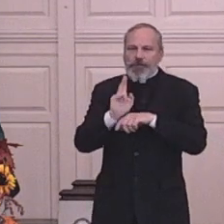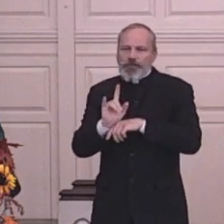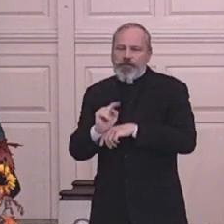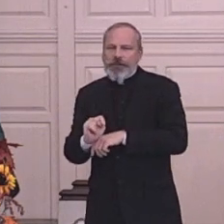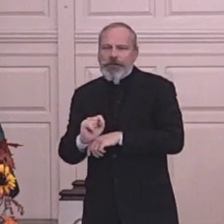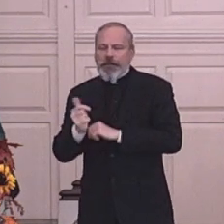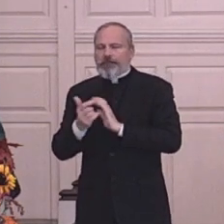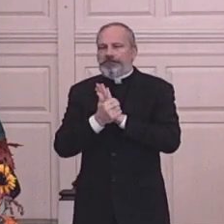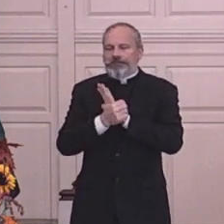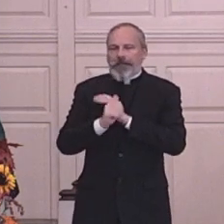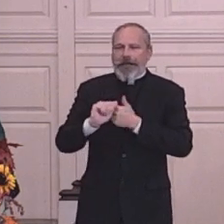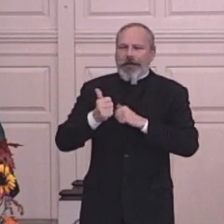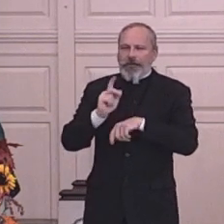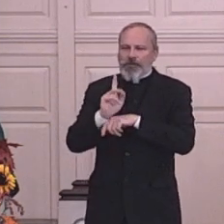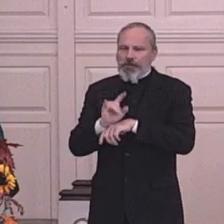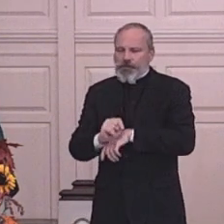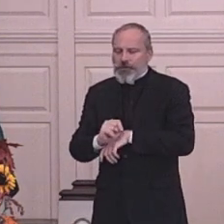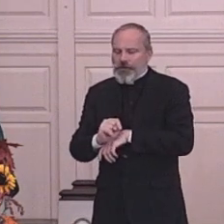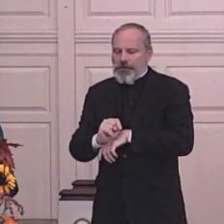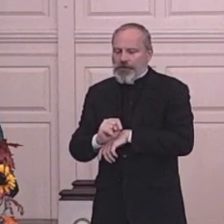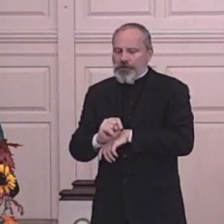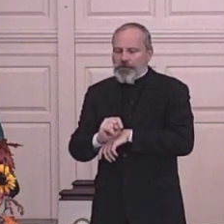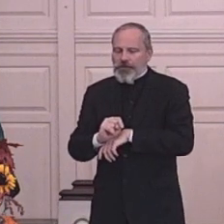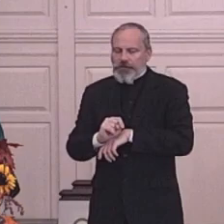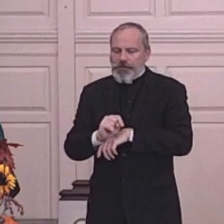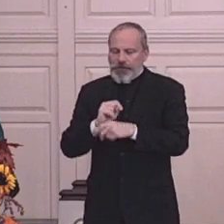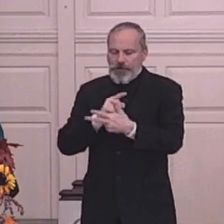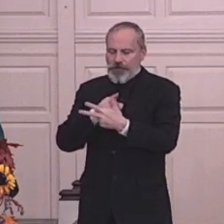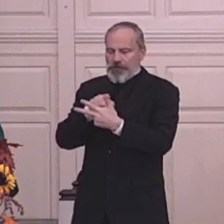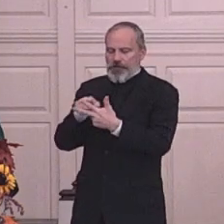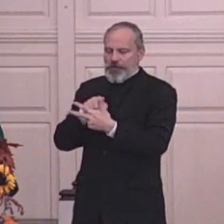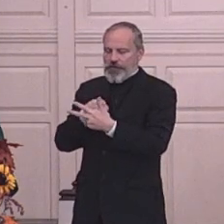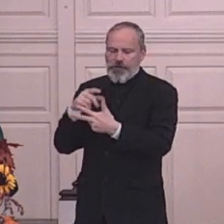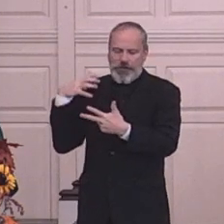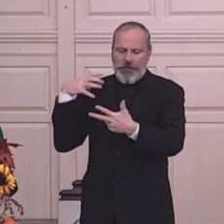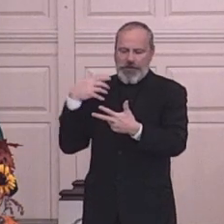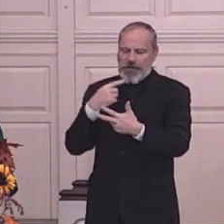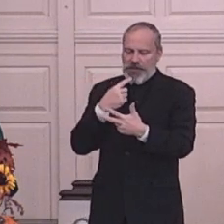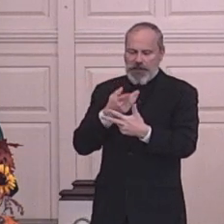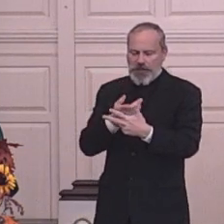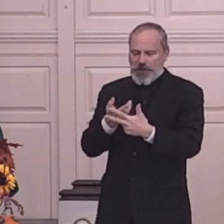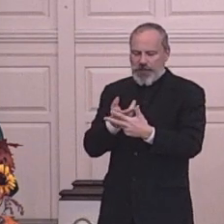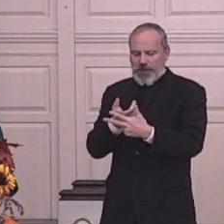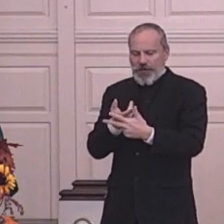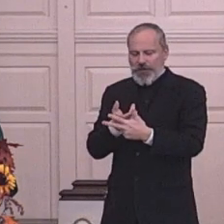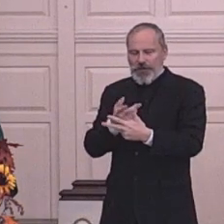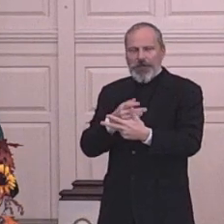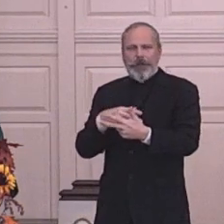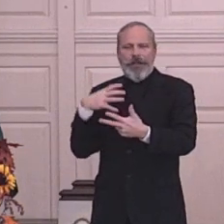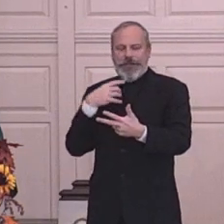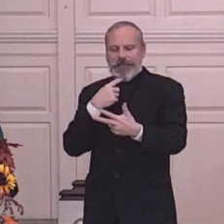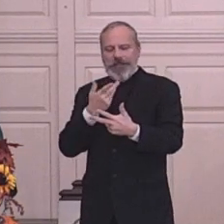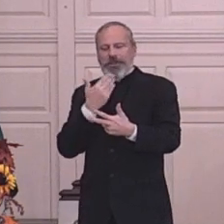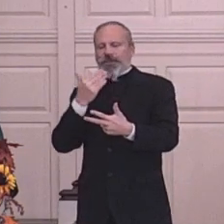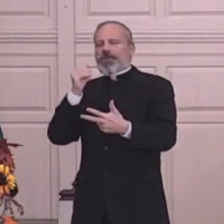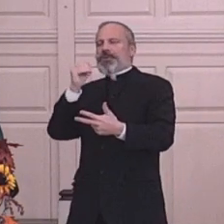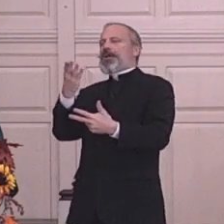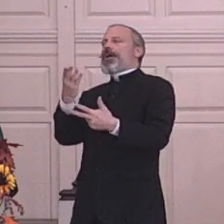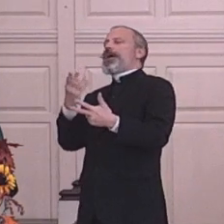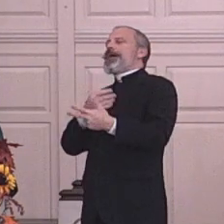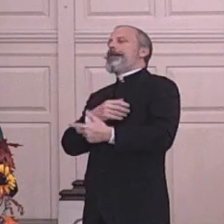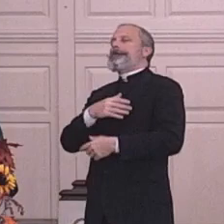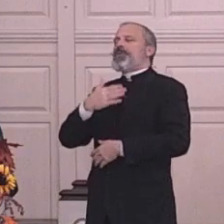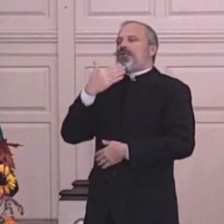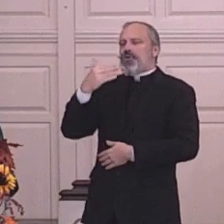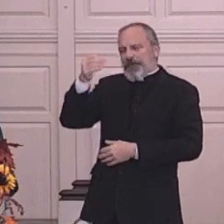said, in appreciation of these that used their gifts very well, the master said, "Well done,